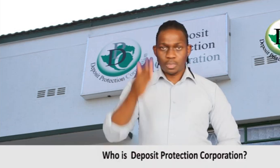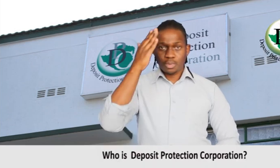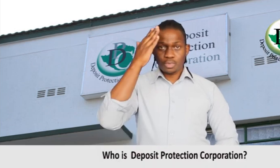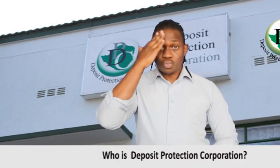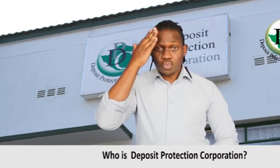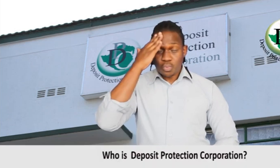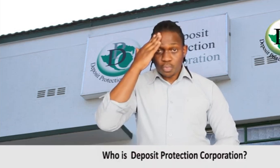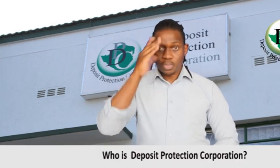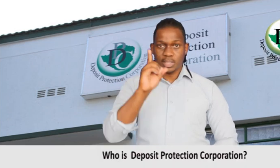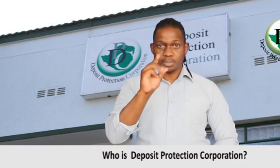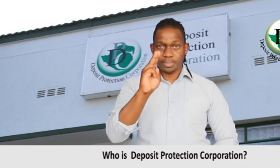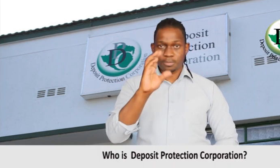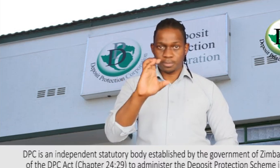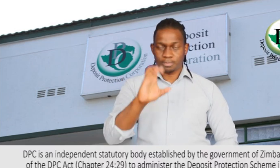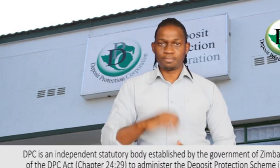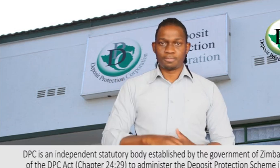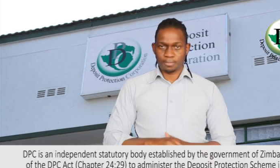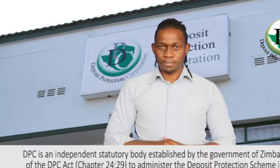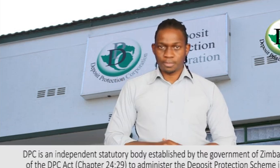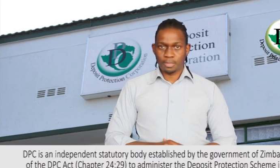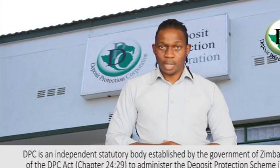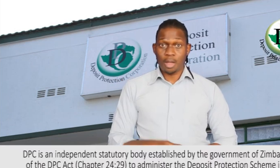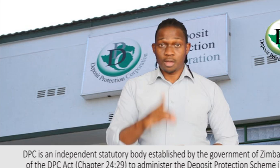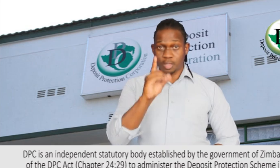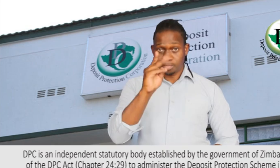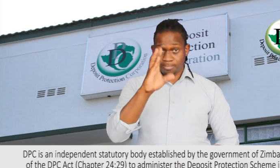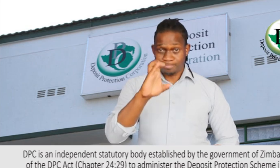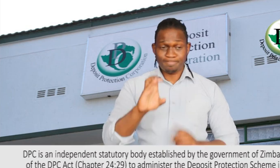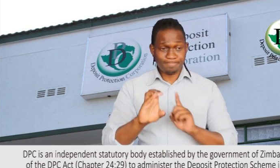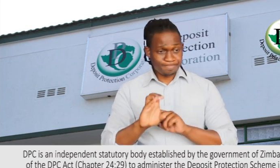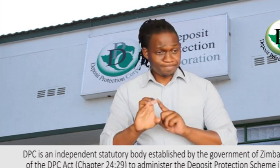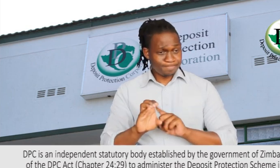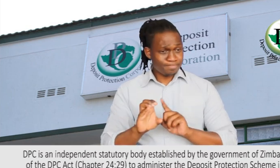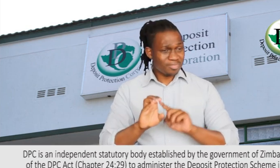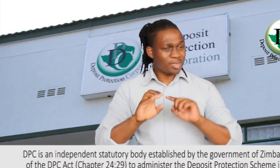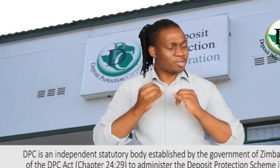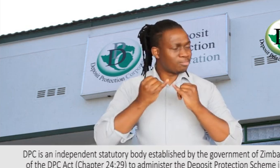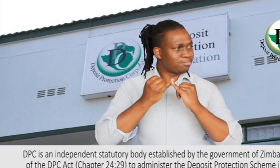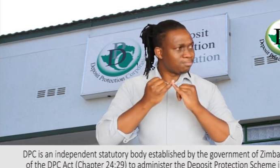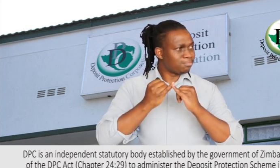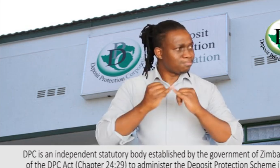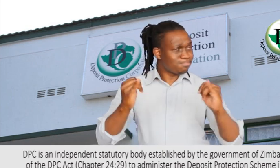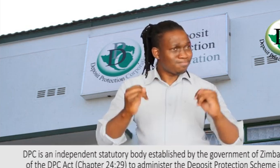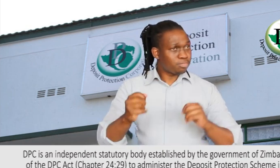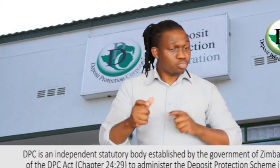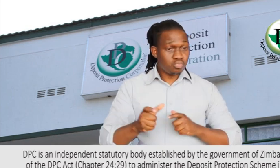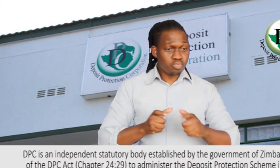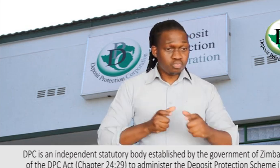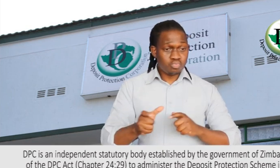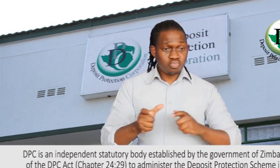Who is Deposit Protection Corporation, DPC? DPC is an independent statutory body established by the government of Zimbabwe in